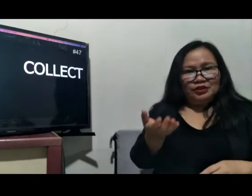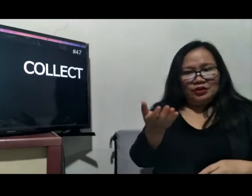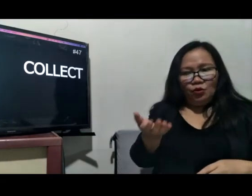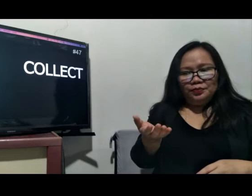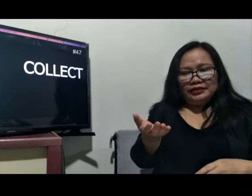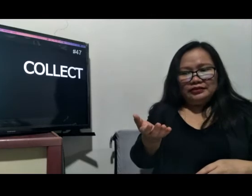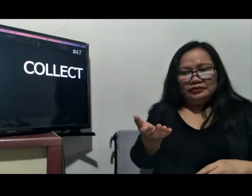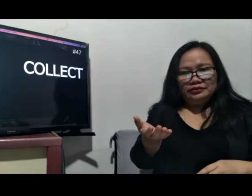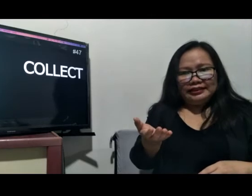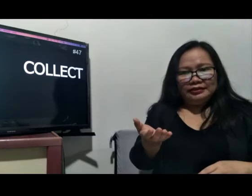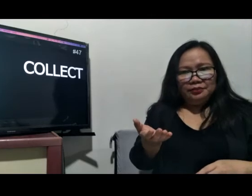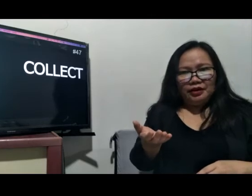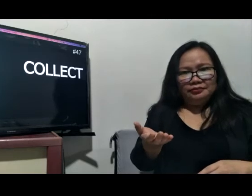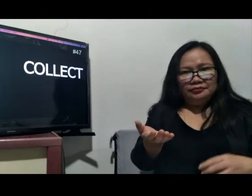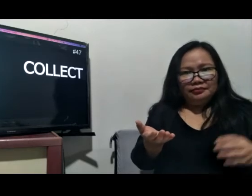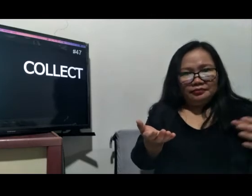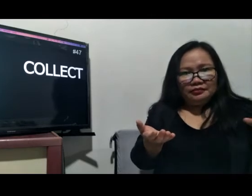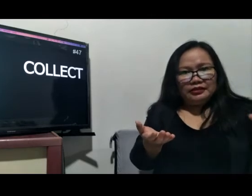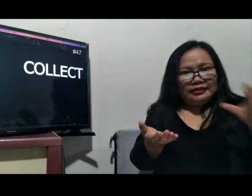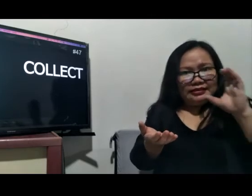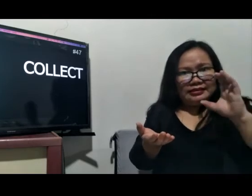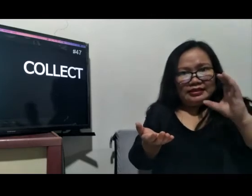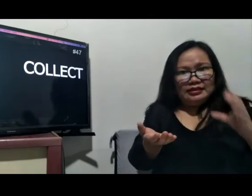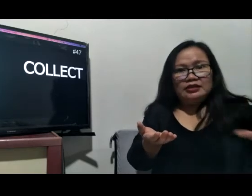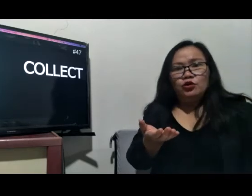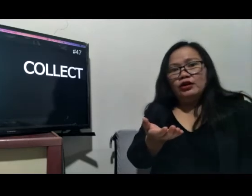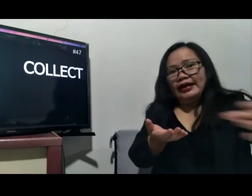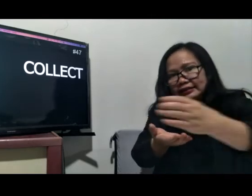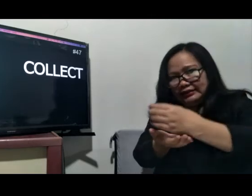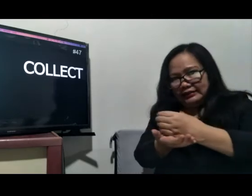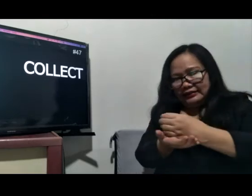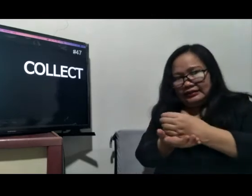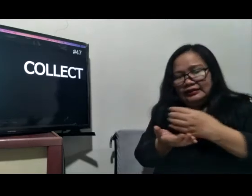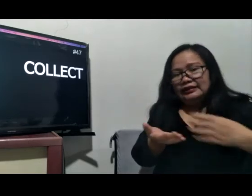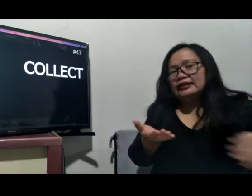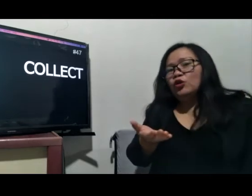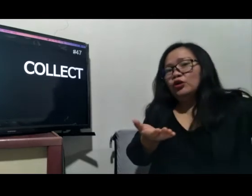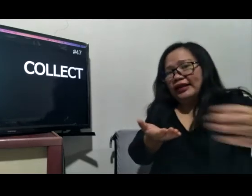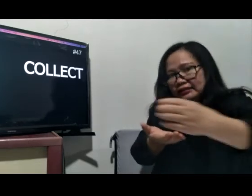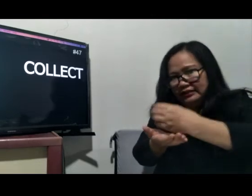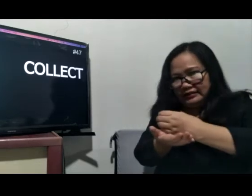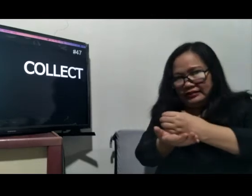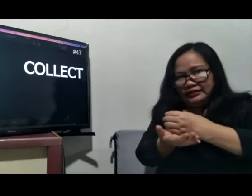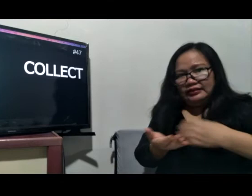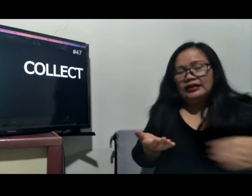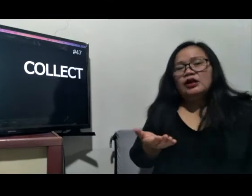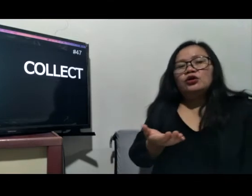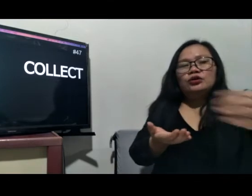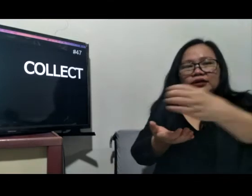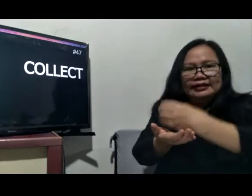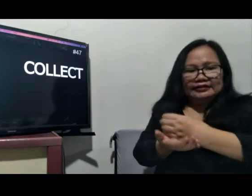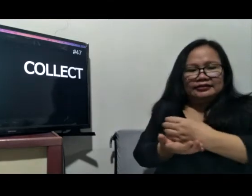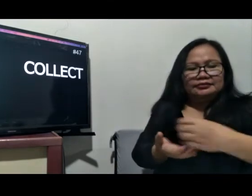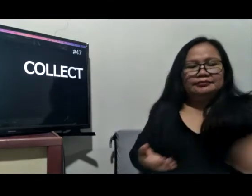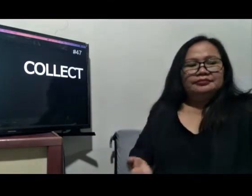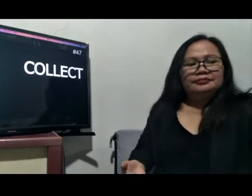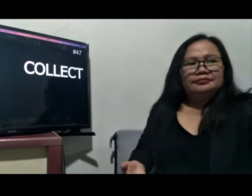with open right palm. Then C, collect, collect, collect.